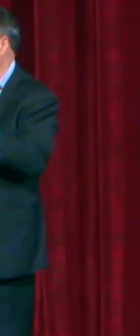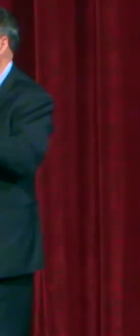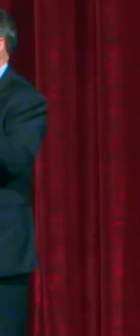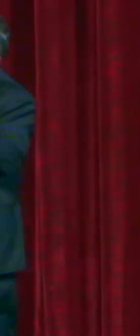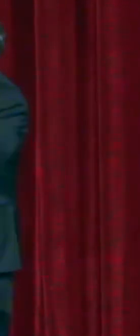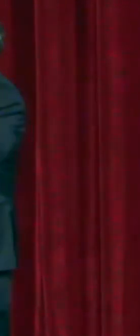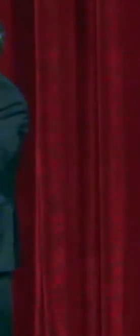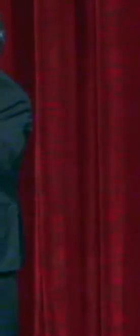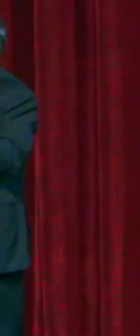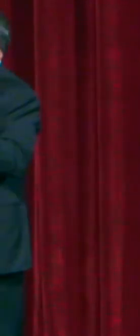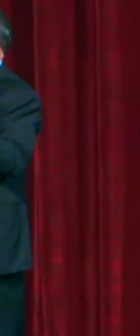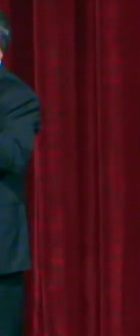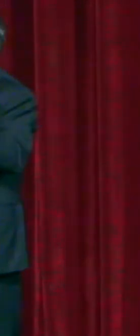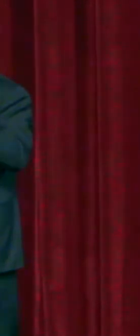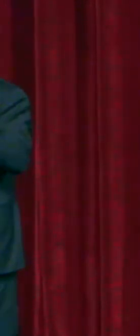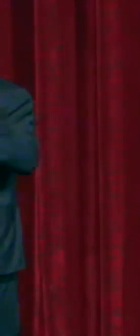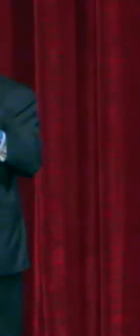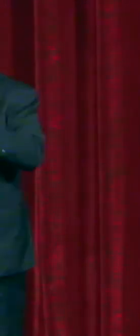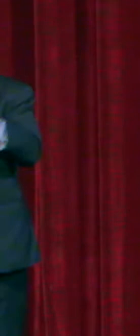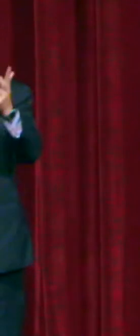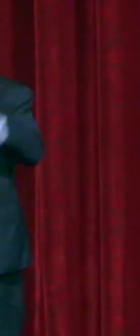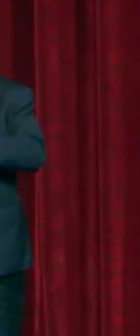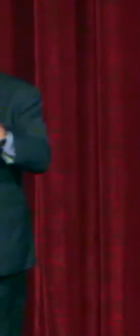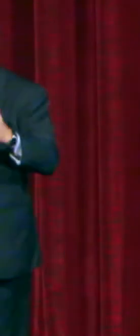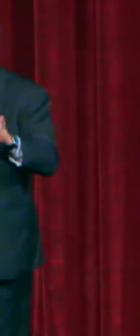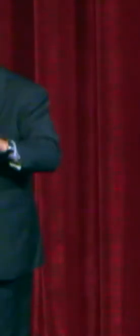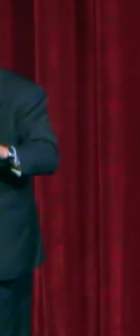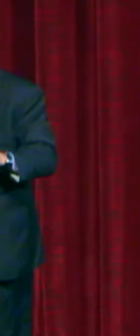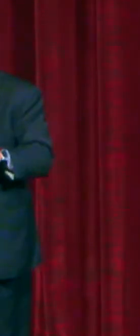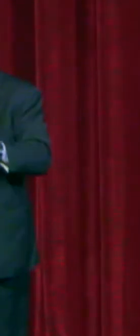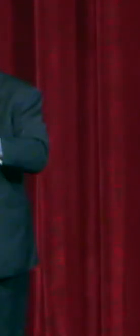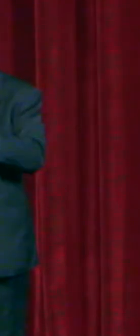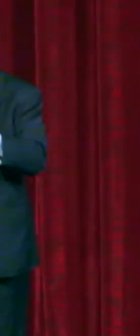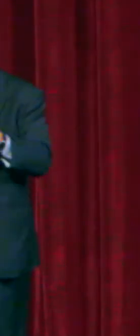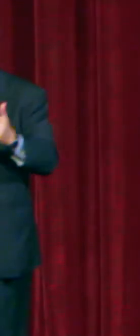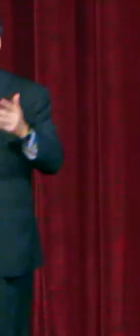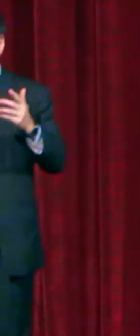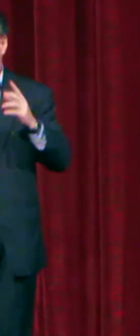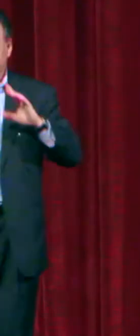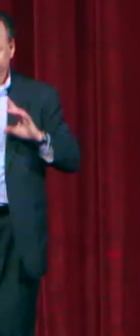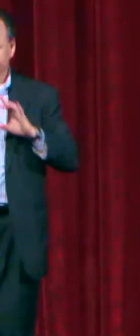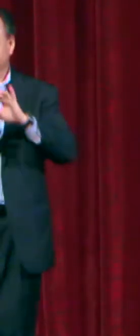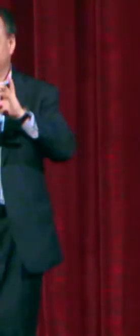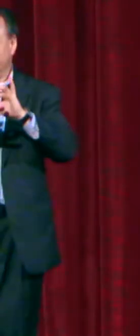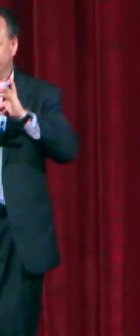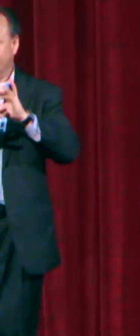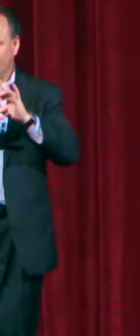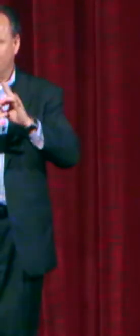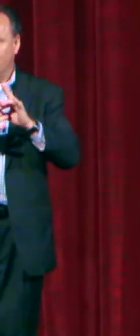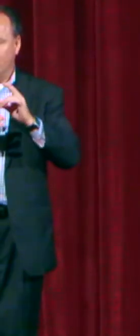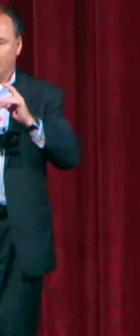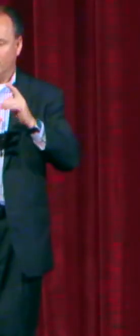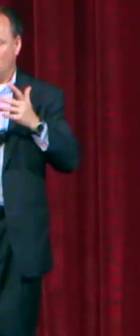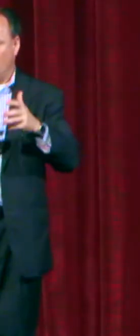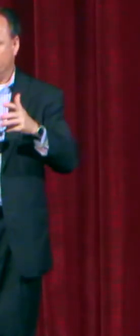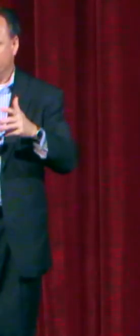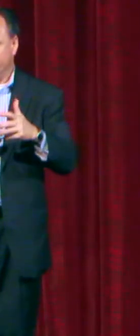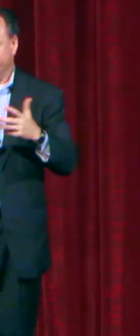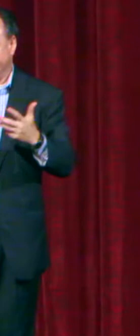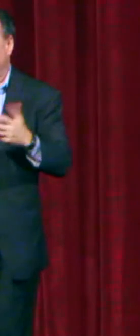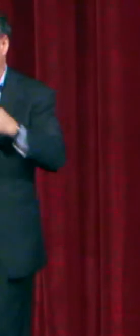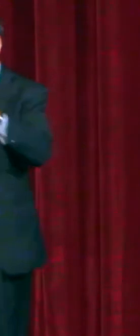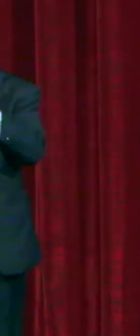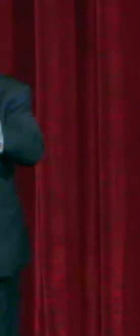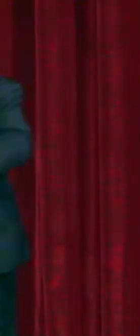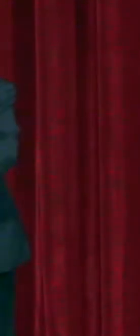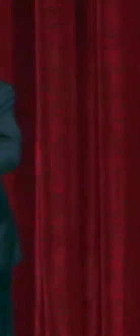that process would be very chaotic, very difficult, and very lengthy as well. So I